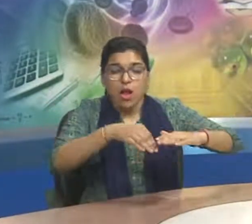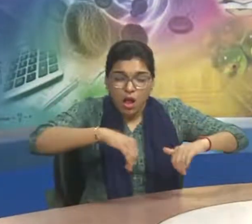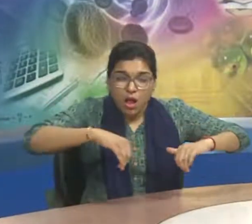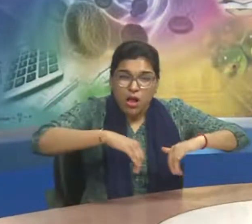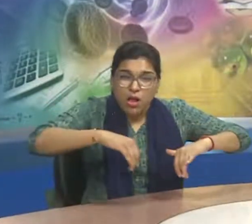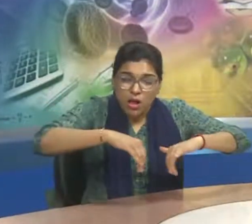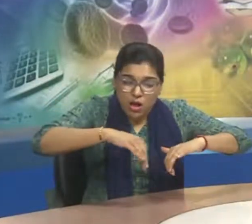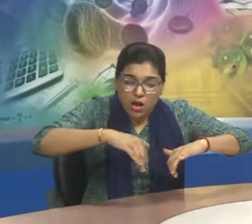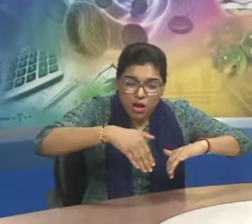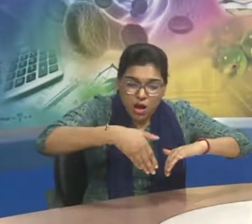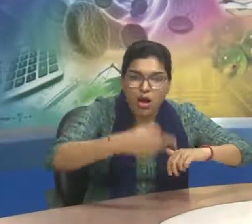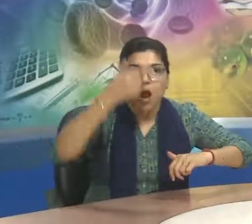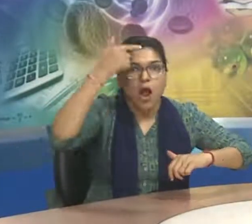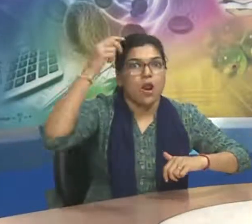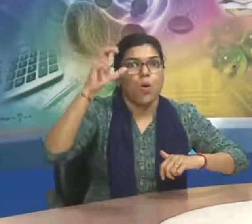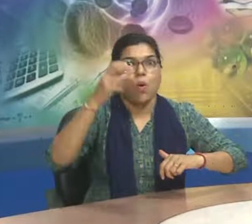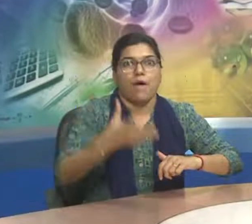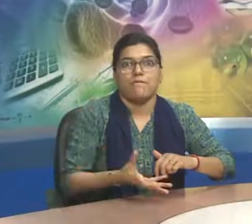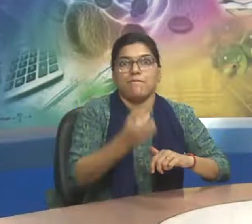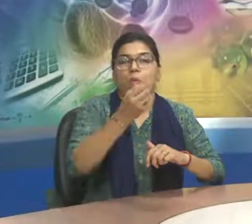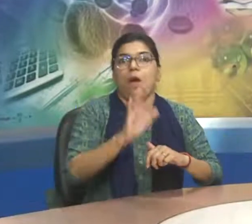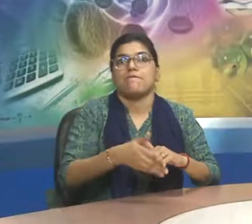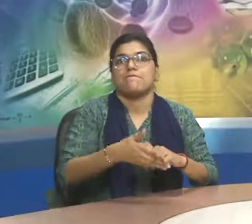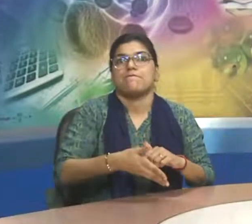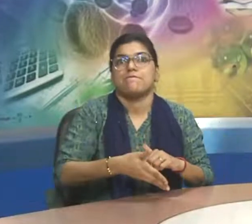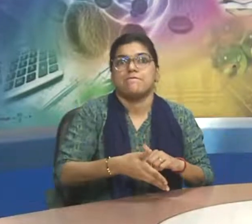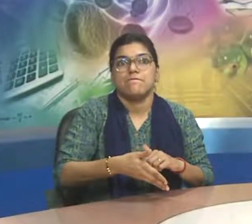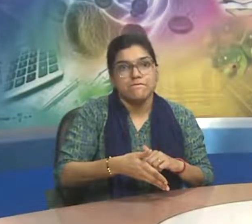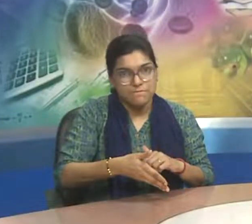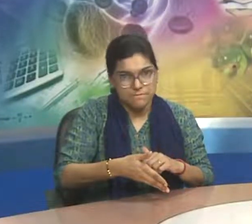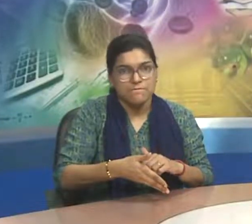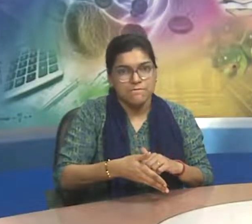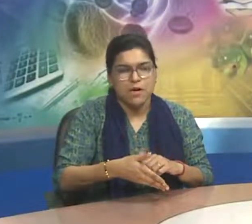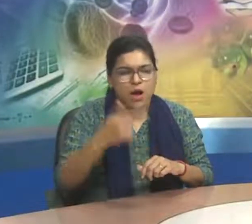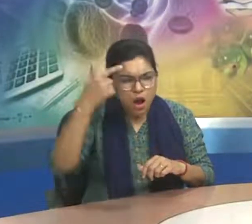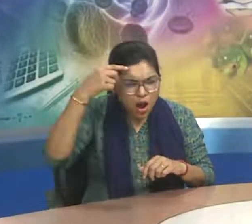Petroleum was probably originated from the marine animals